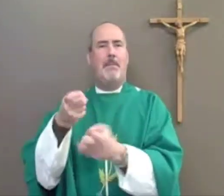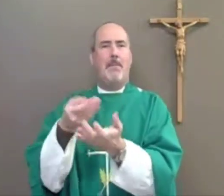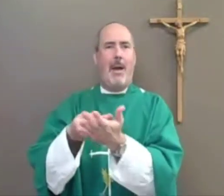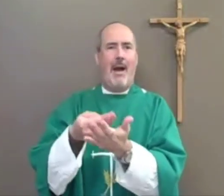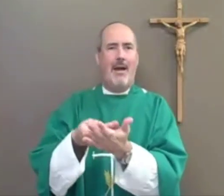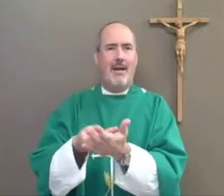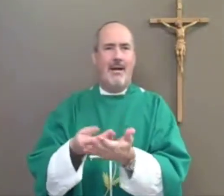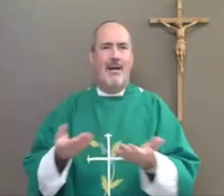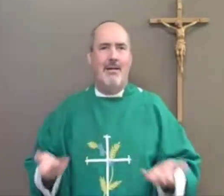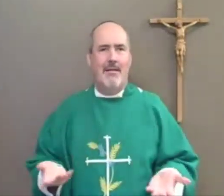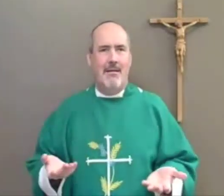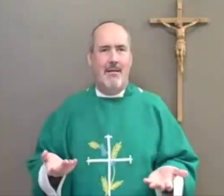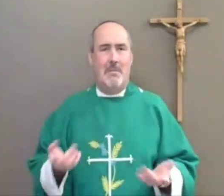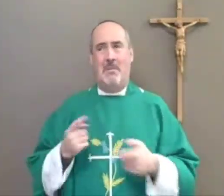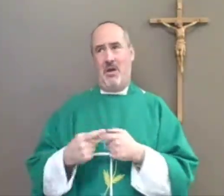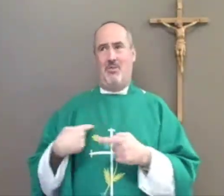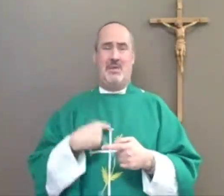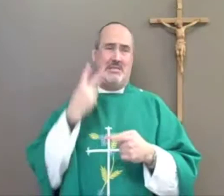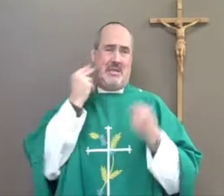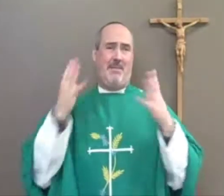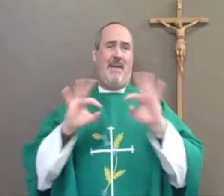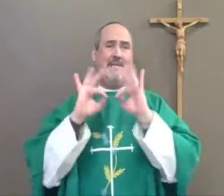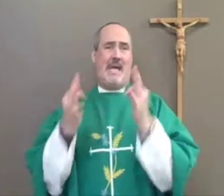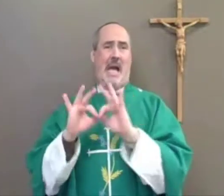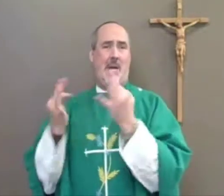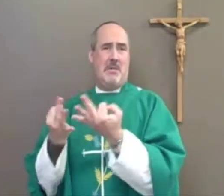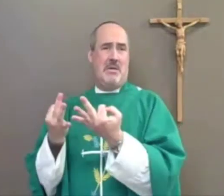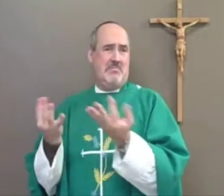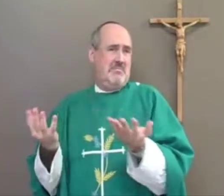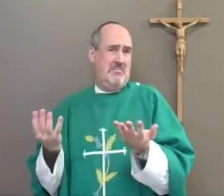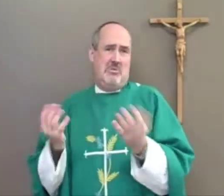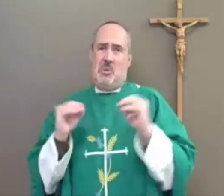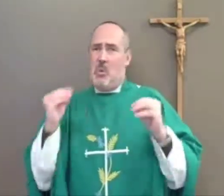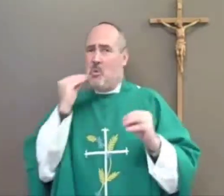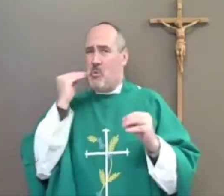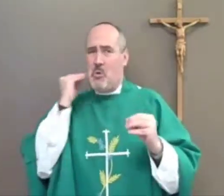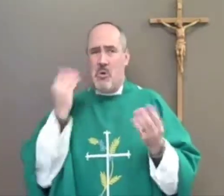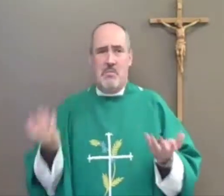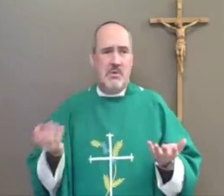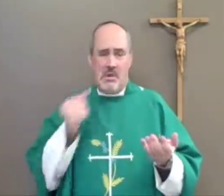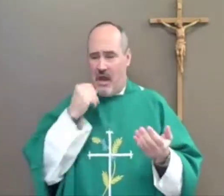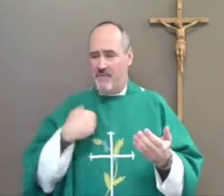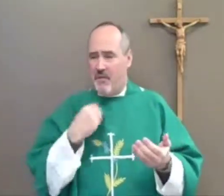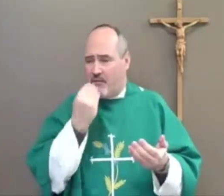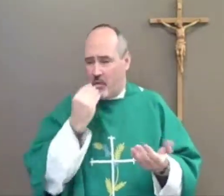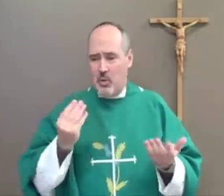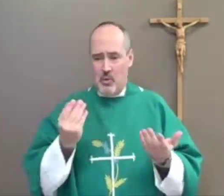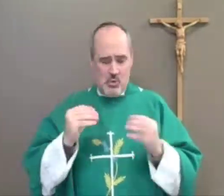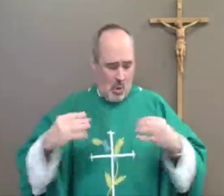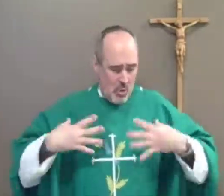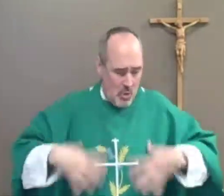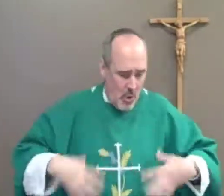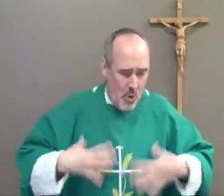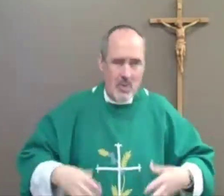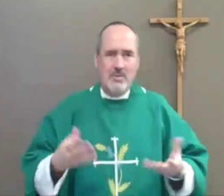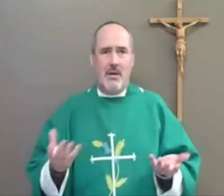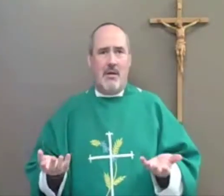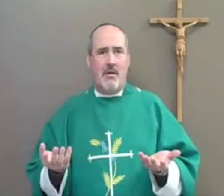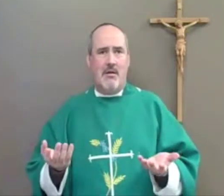money. I see so many families here that have no home, they have no food, they can't even